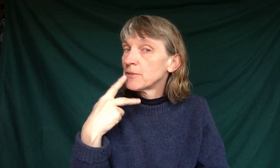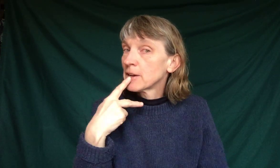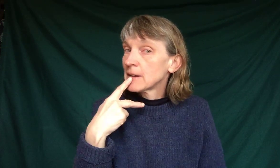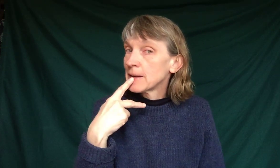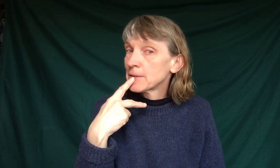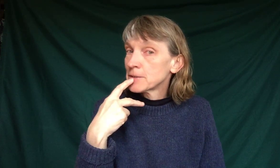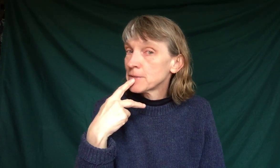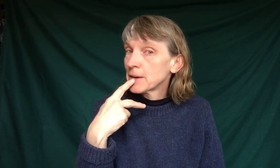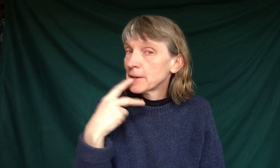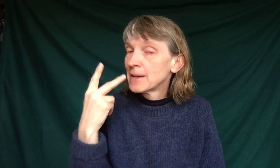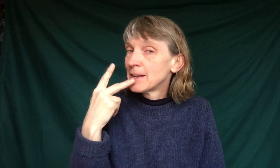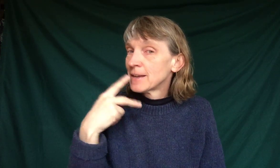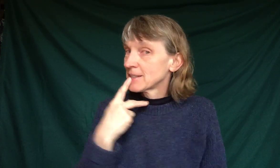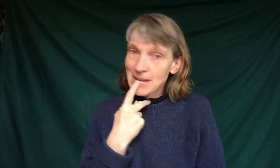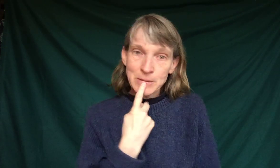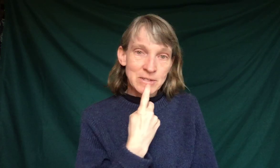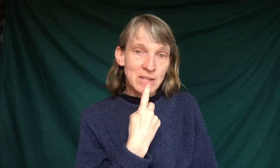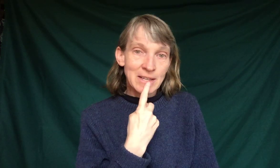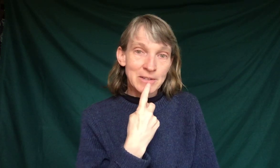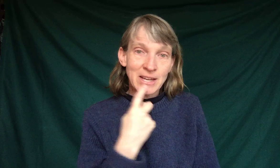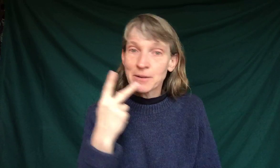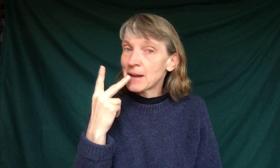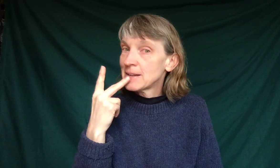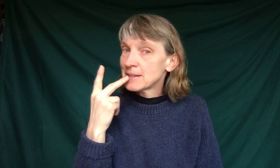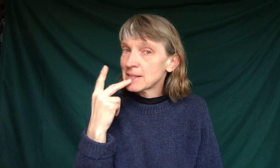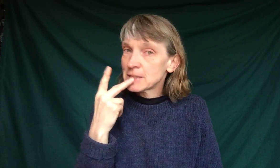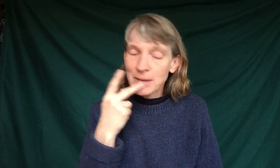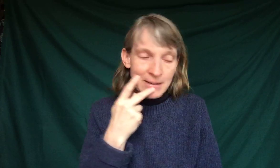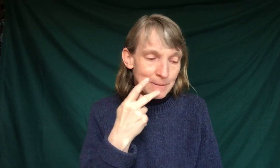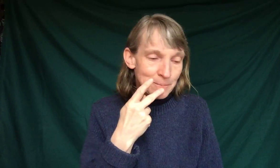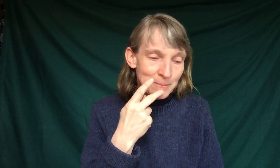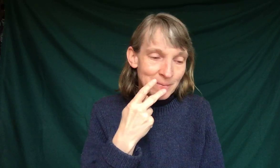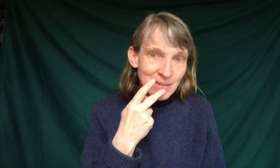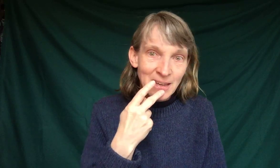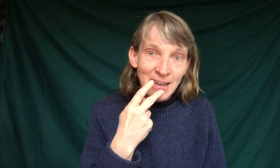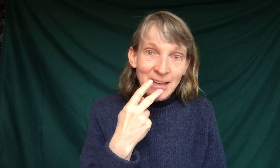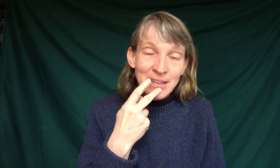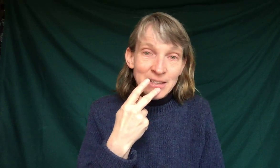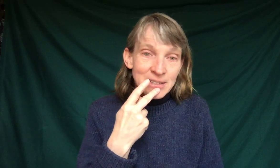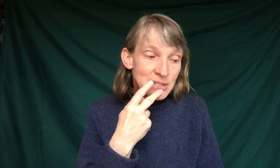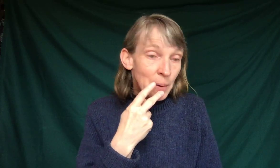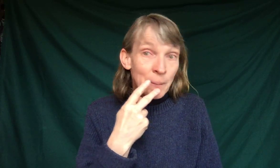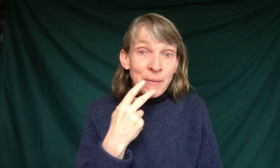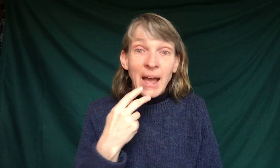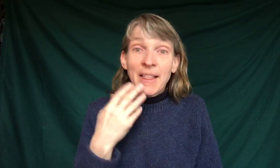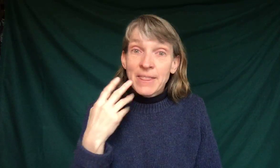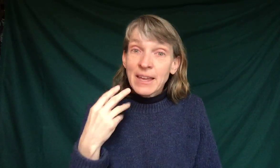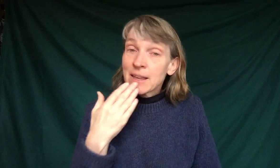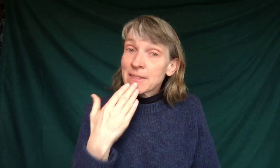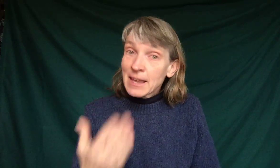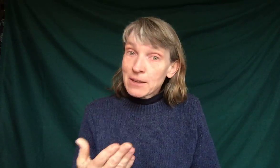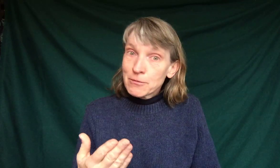not your first finger, because that would just look like you're signing red. So that's pink. So thank you for